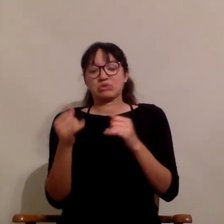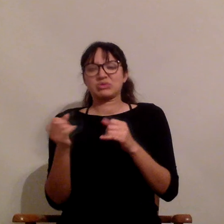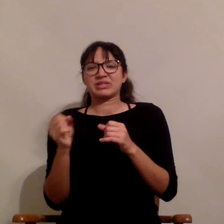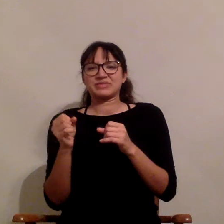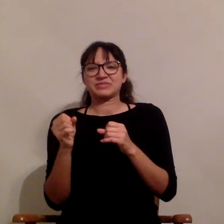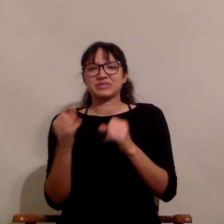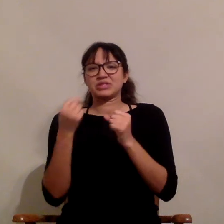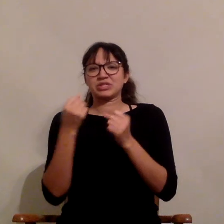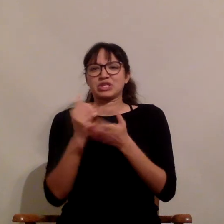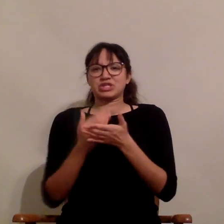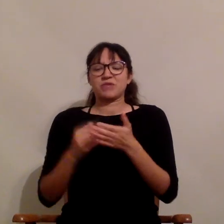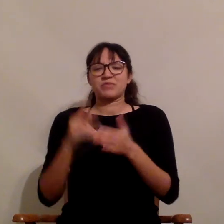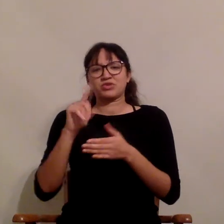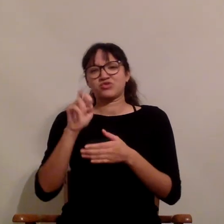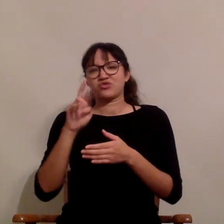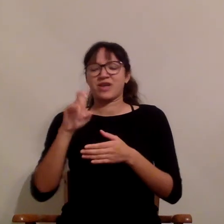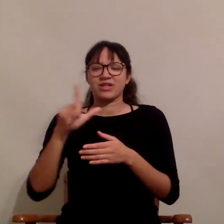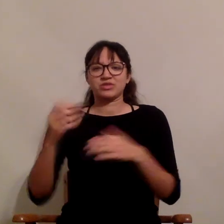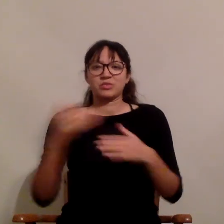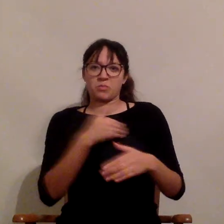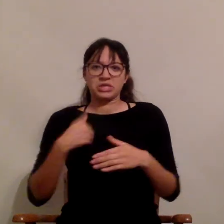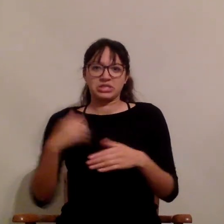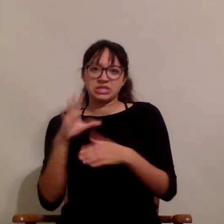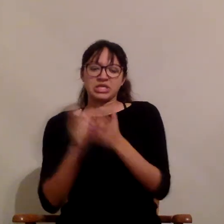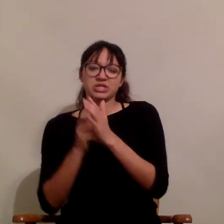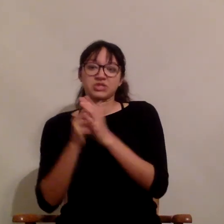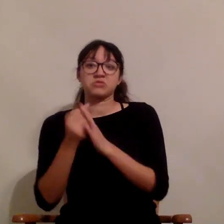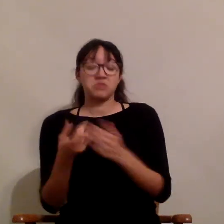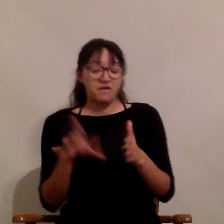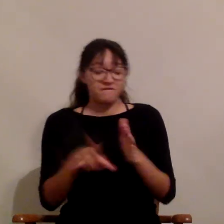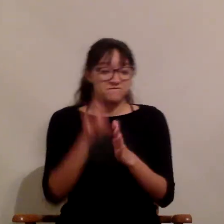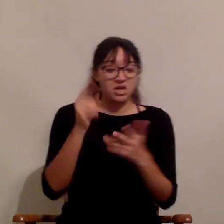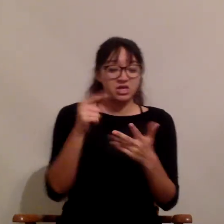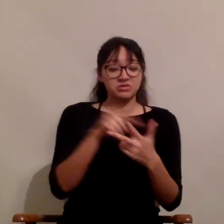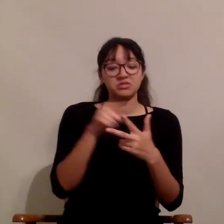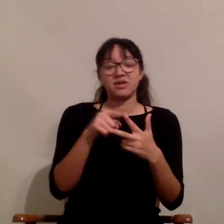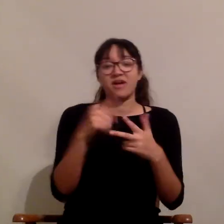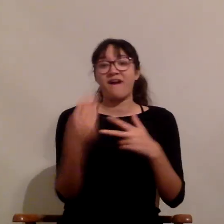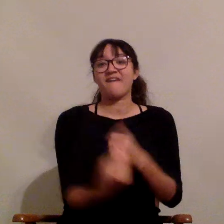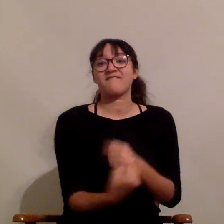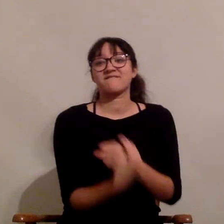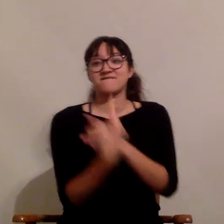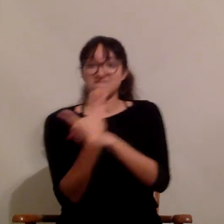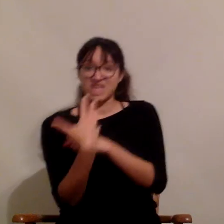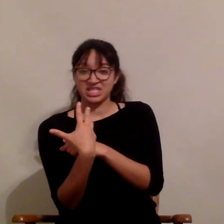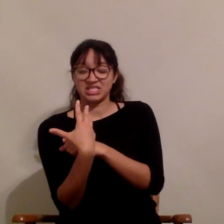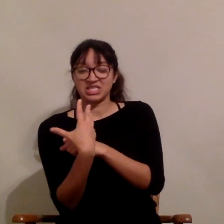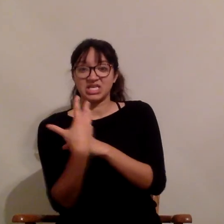this cocktail of drug really had no effect on tumor growth, but directly targeted